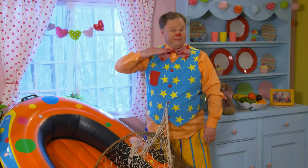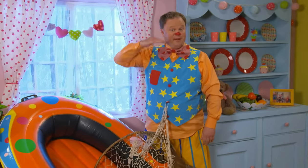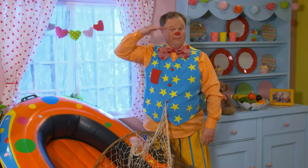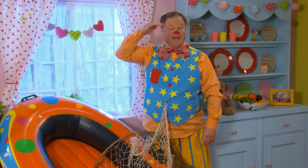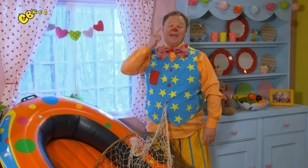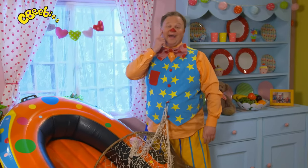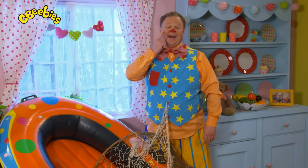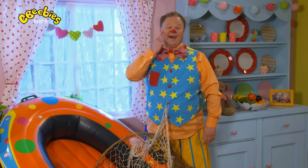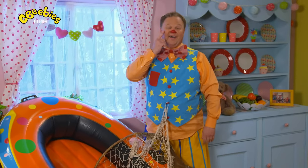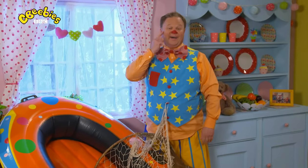Flamingo.